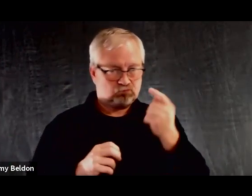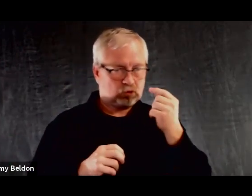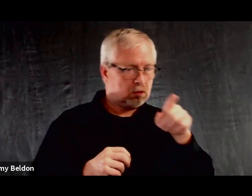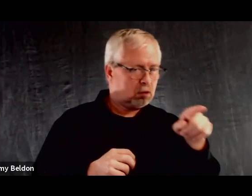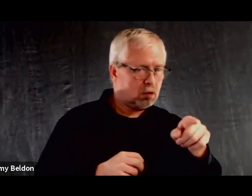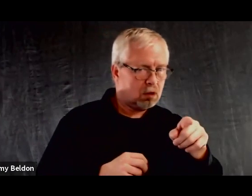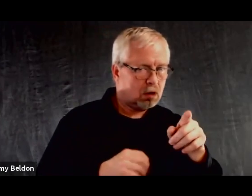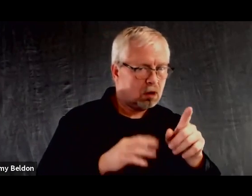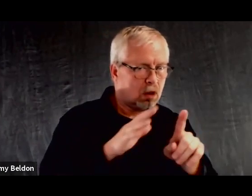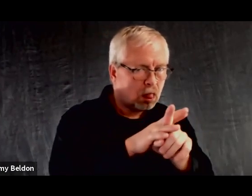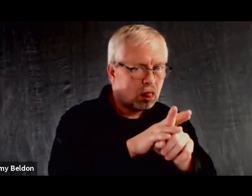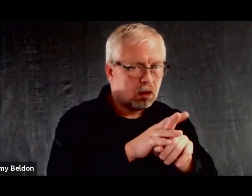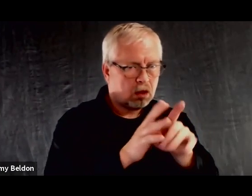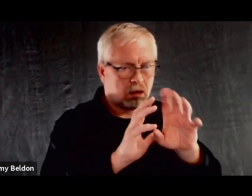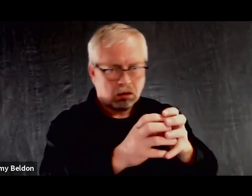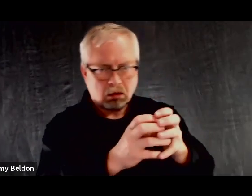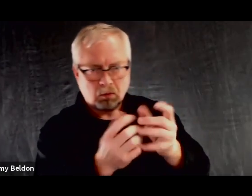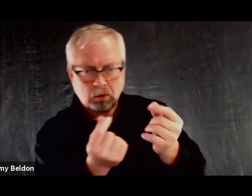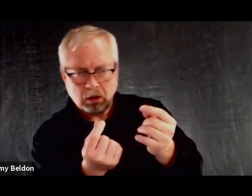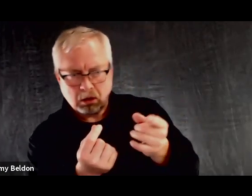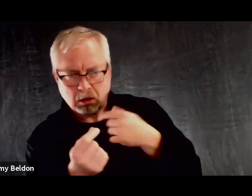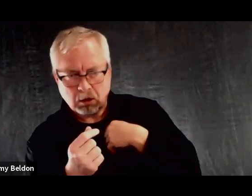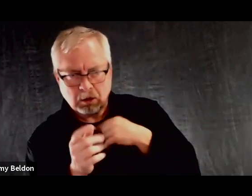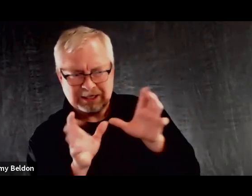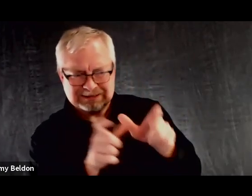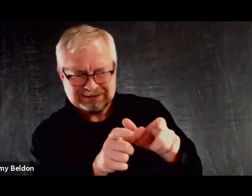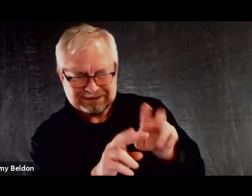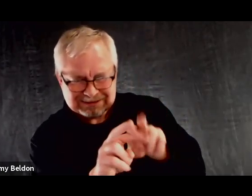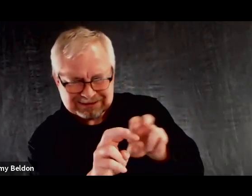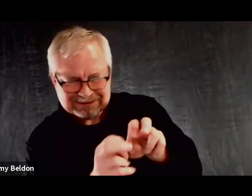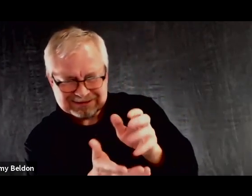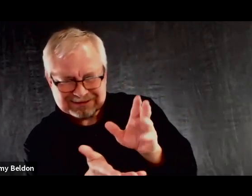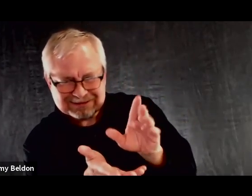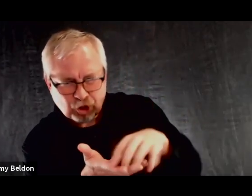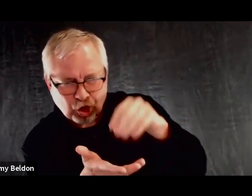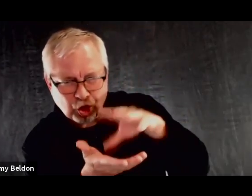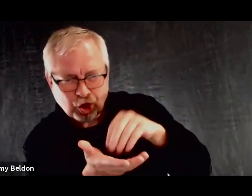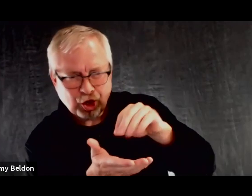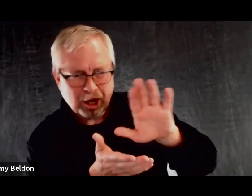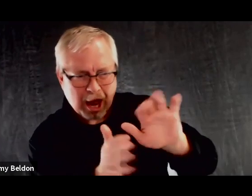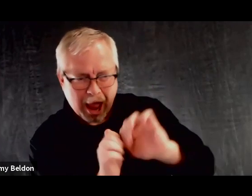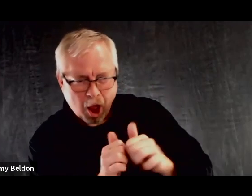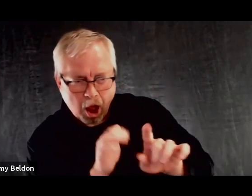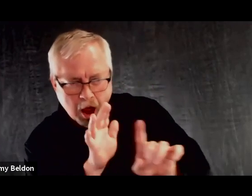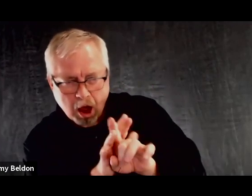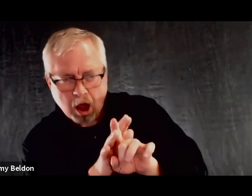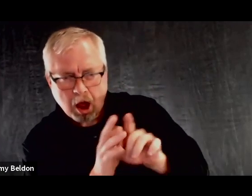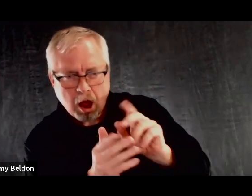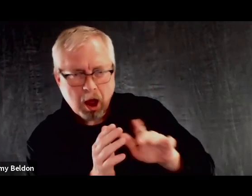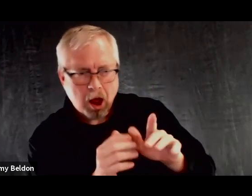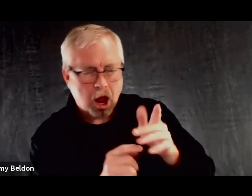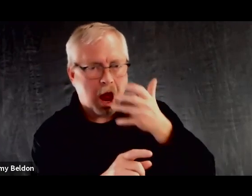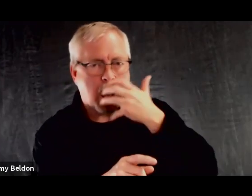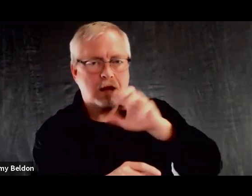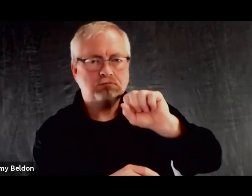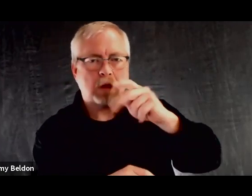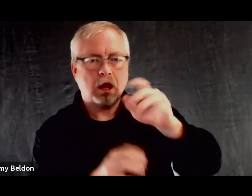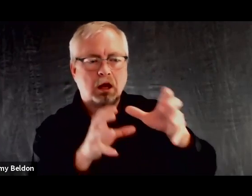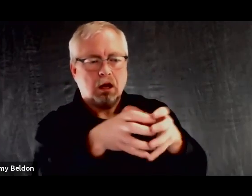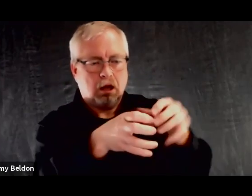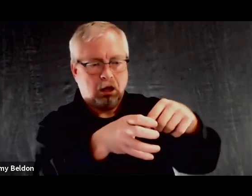want to work harder to understand if there's anything we can do to identify emerging hotspots, clusters of cases in a community, and jump